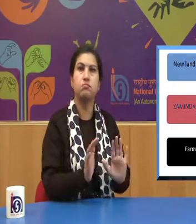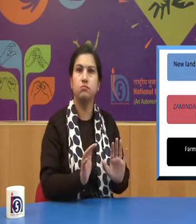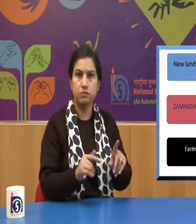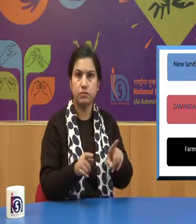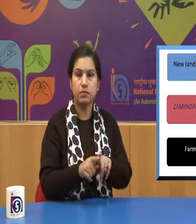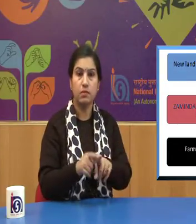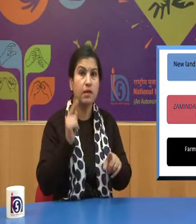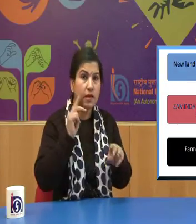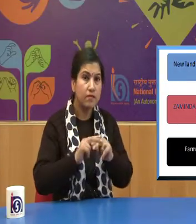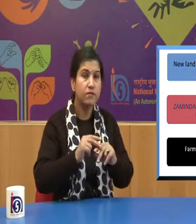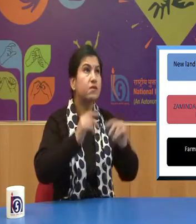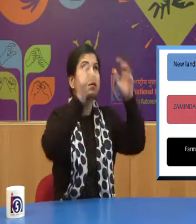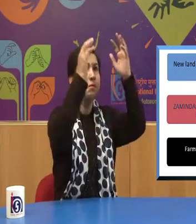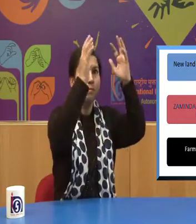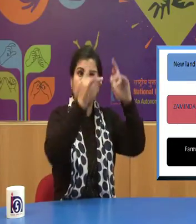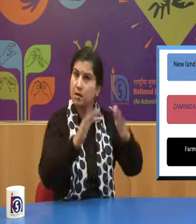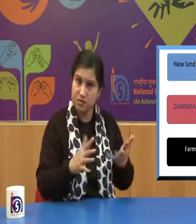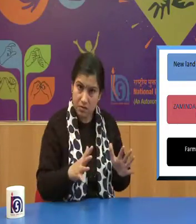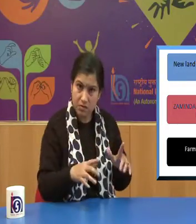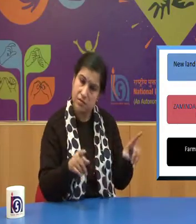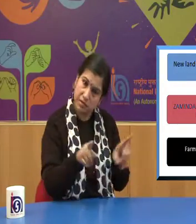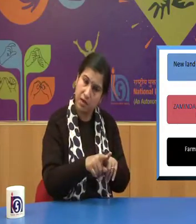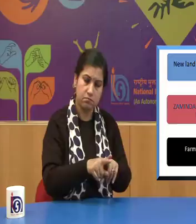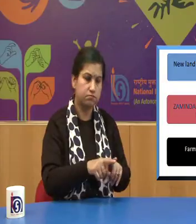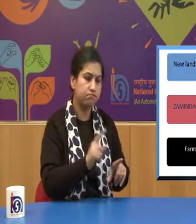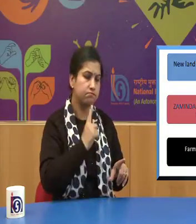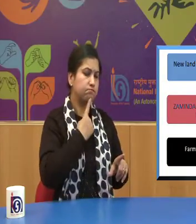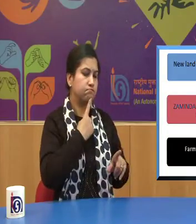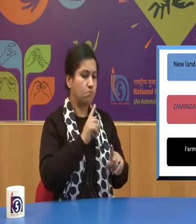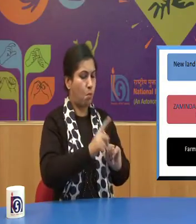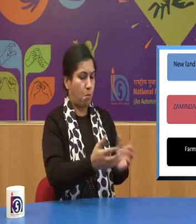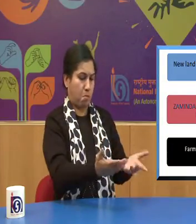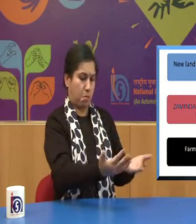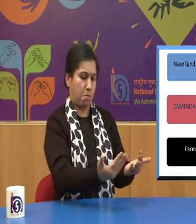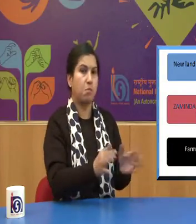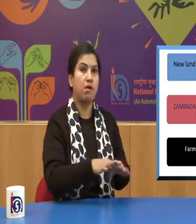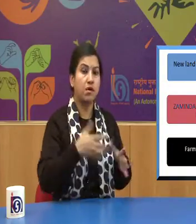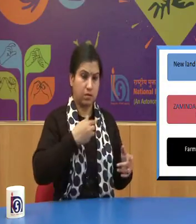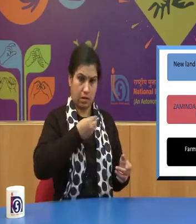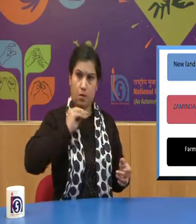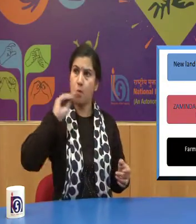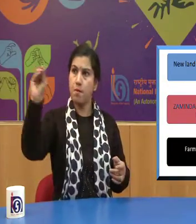Even if the crops failed due to less rainfall or any natural reason,